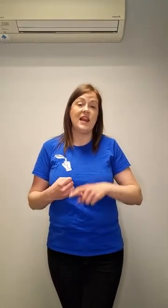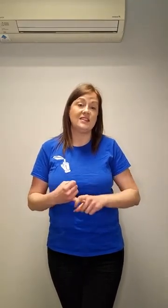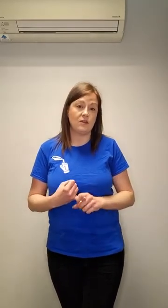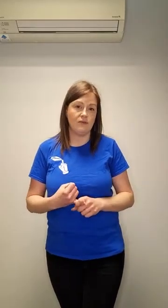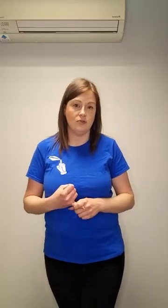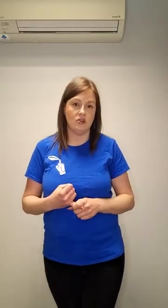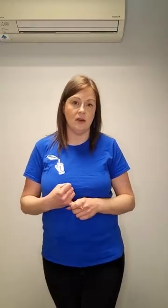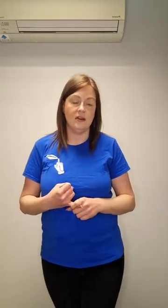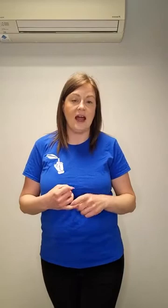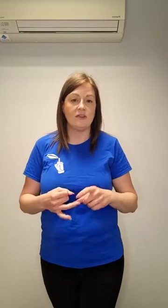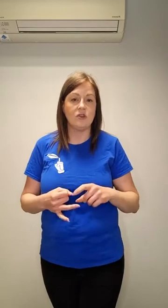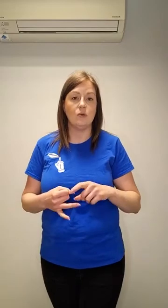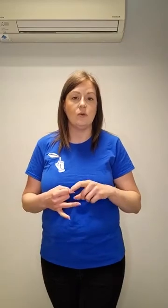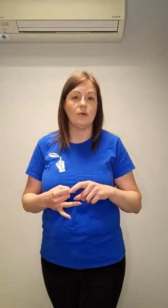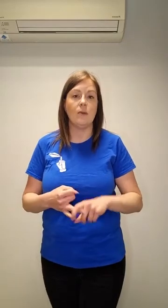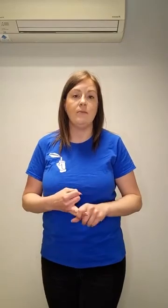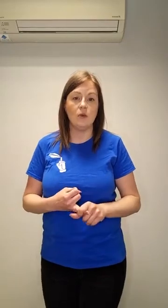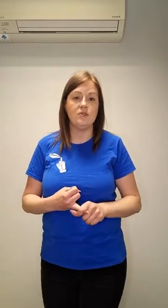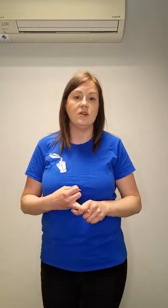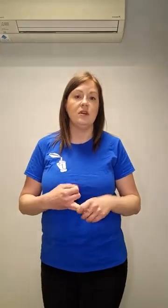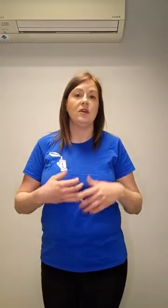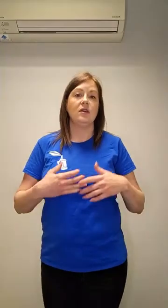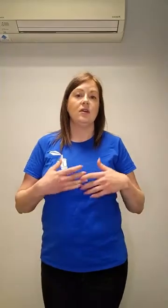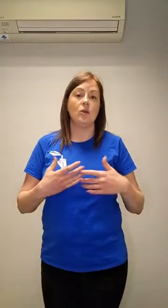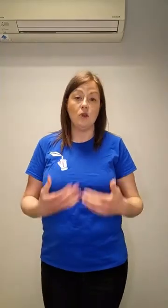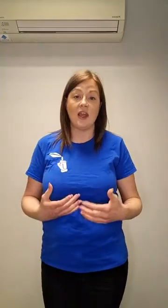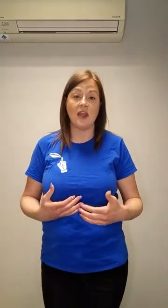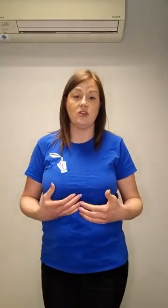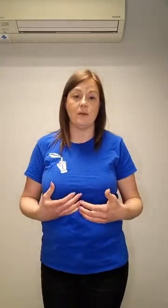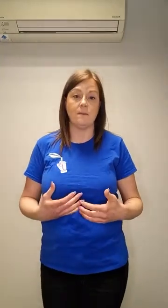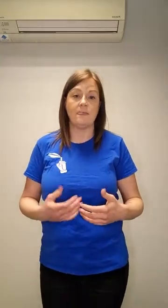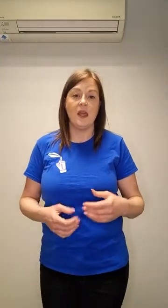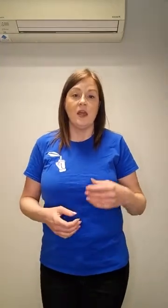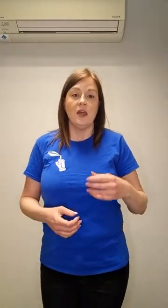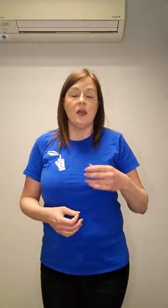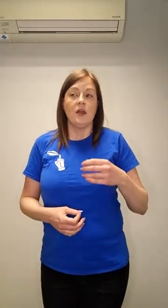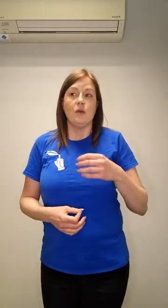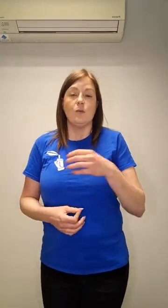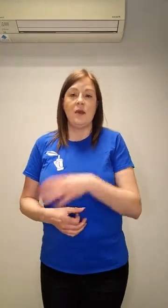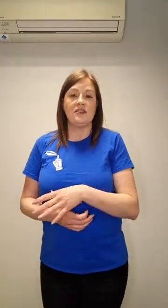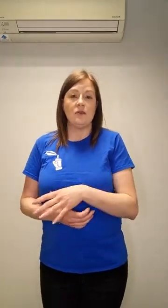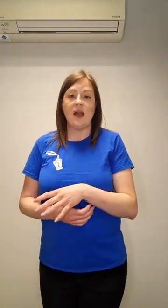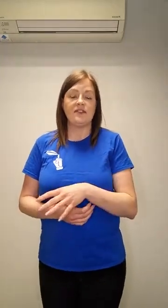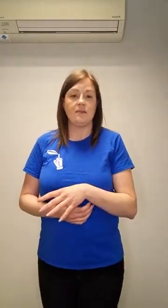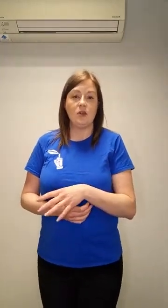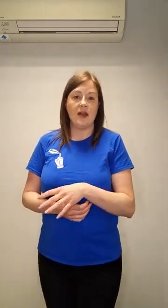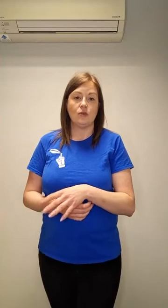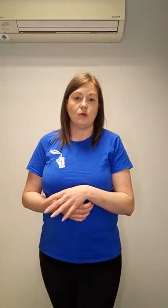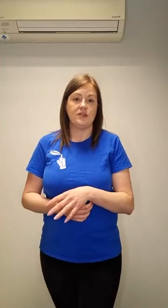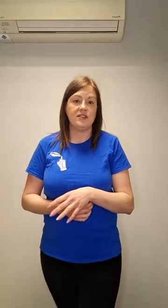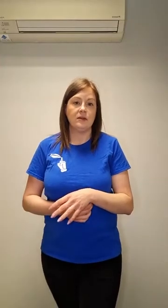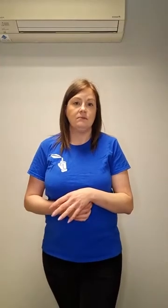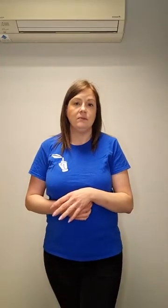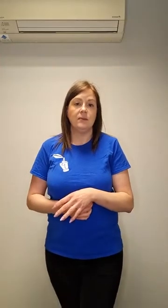less confusion and to promote communication. When you have somebody who has autism